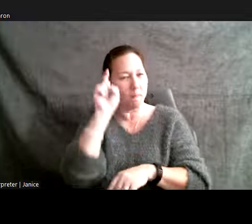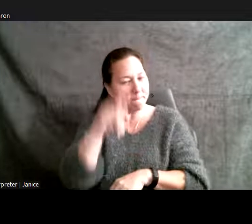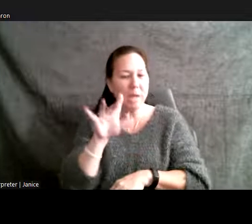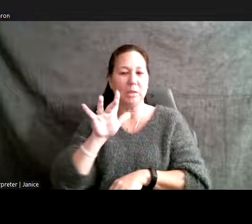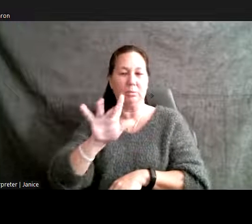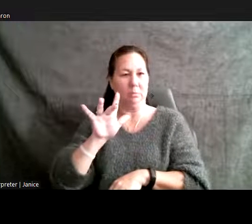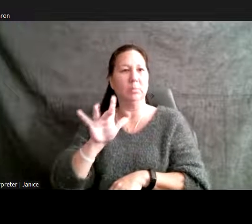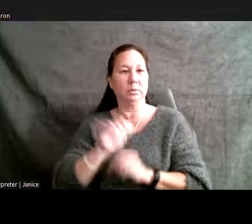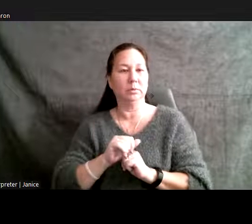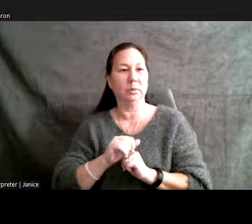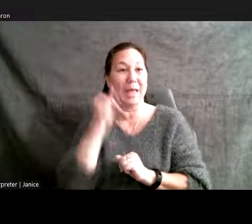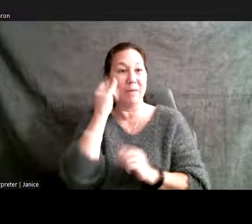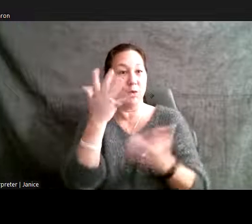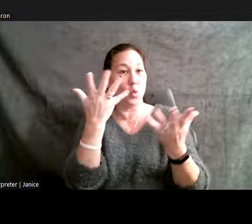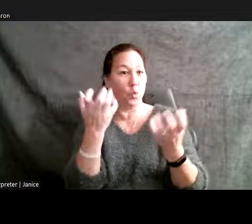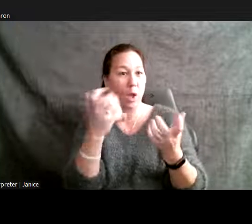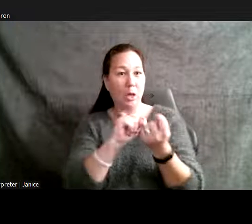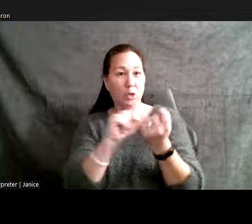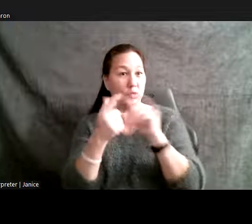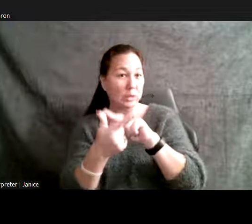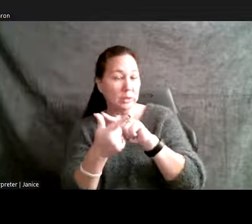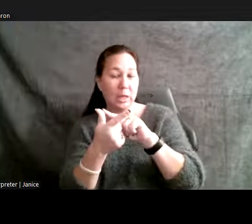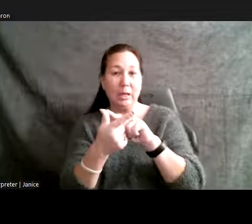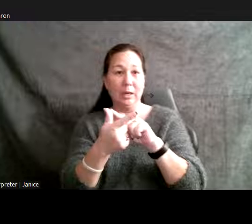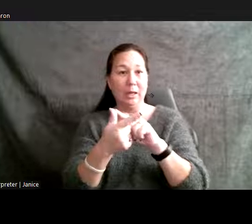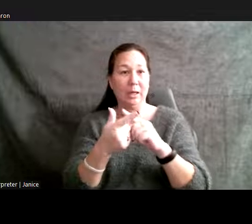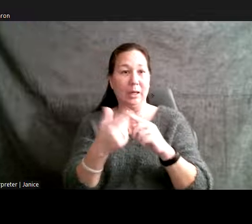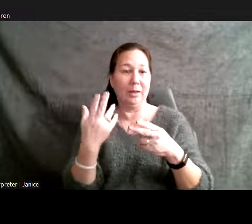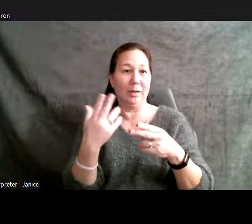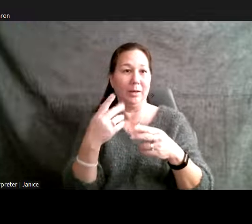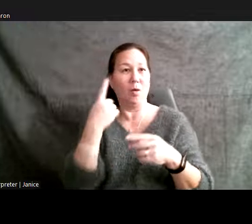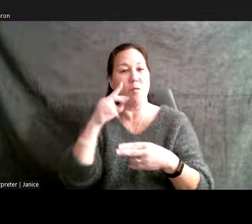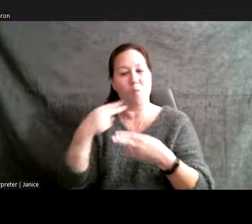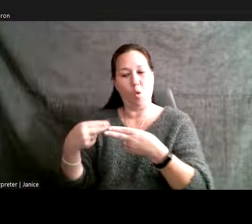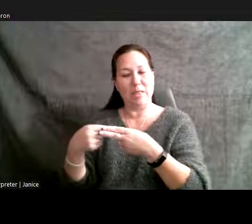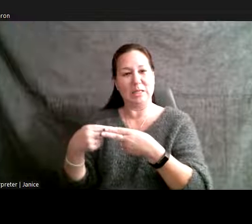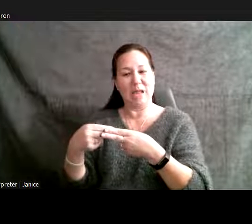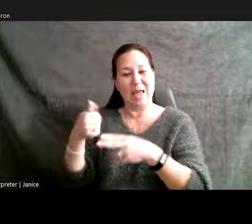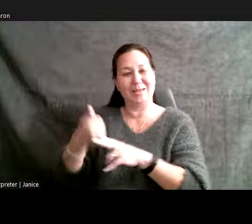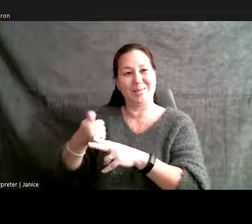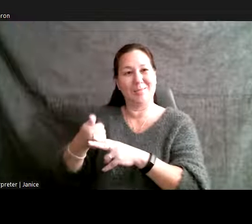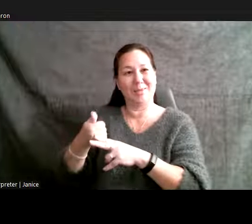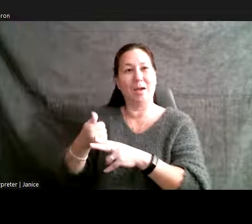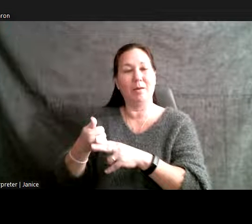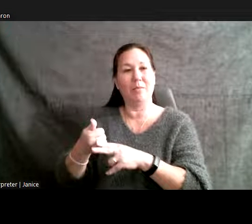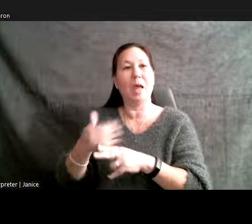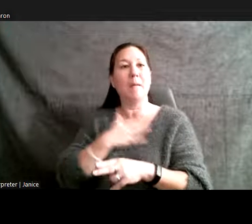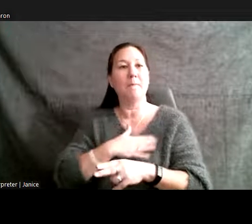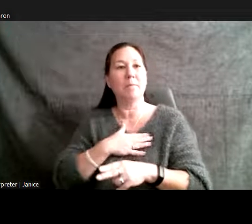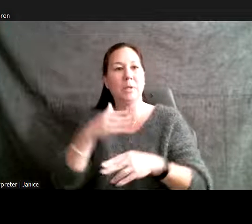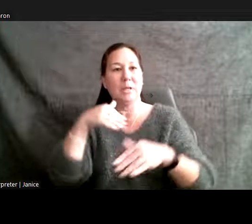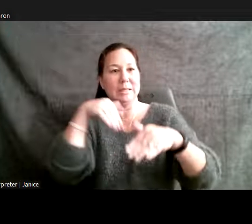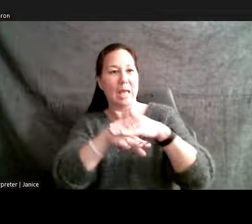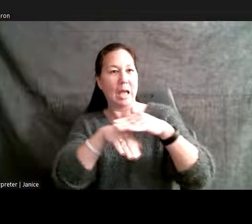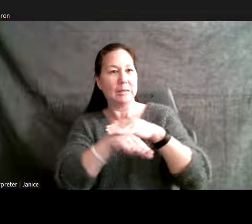would like a translated version of the presentation slides, please go to the Environmental Justice Council website